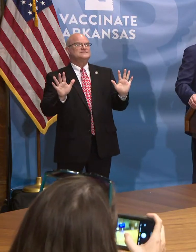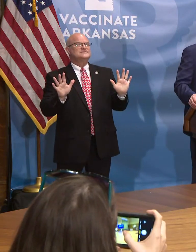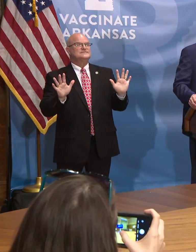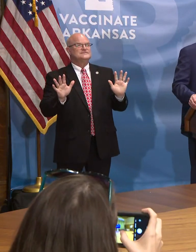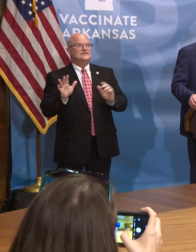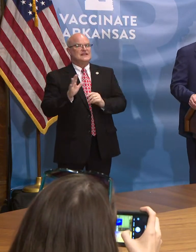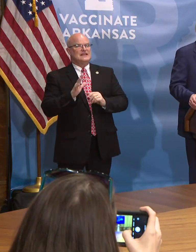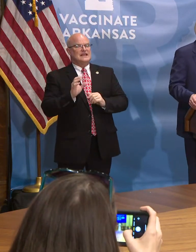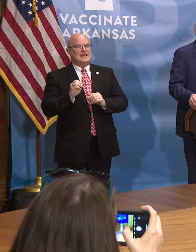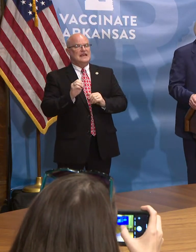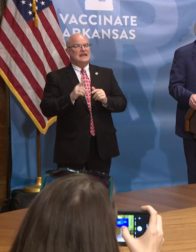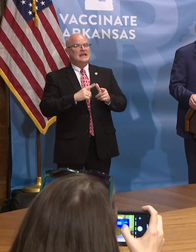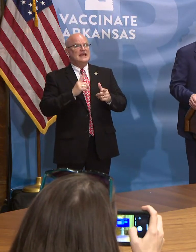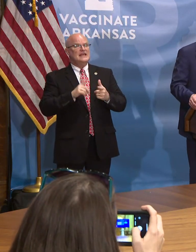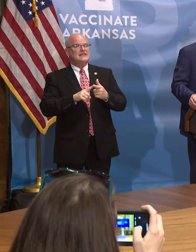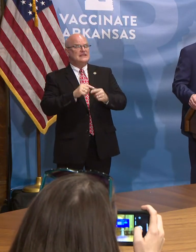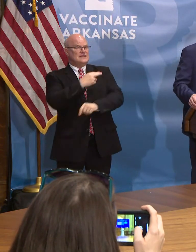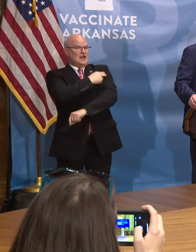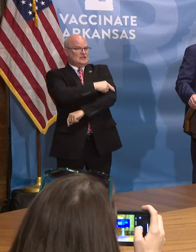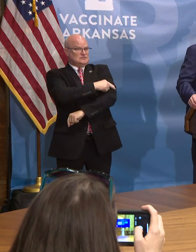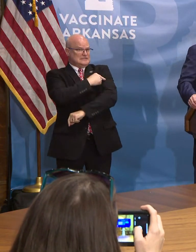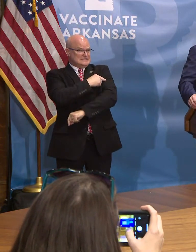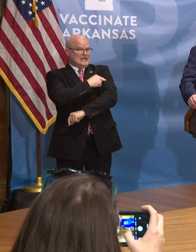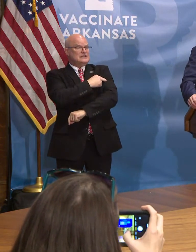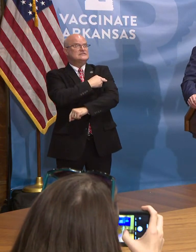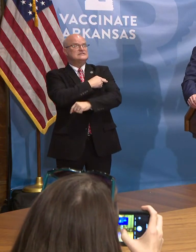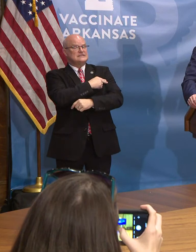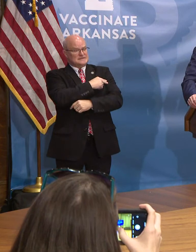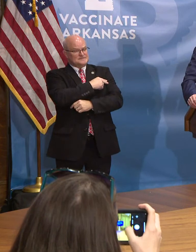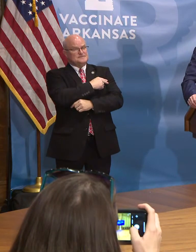And then on hospitalizations,